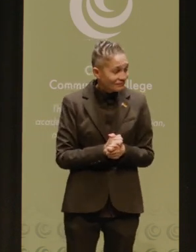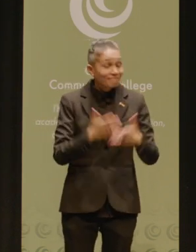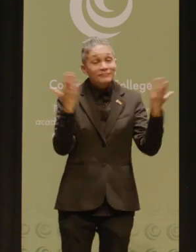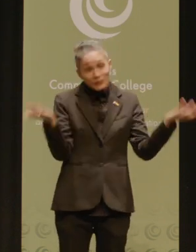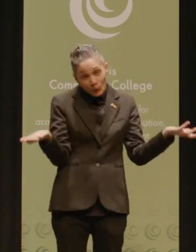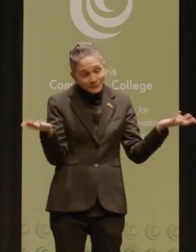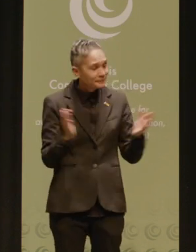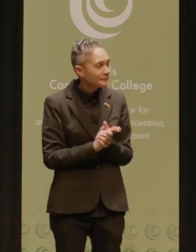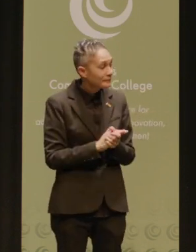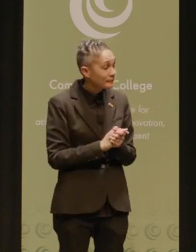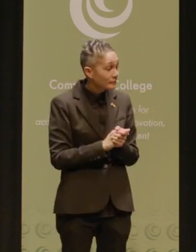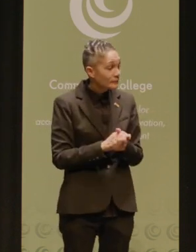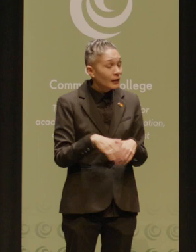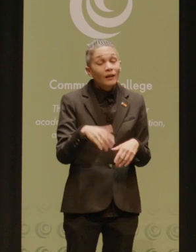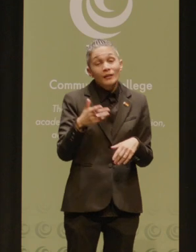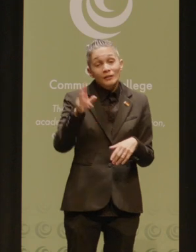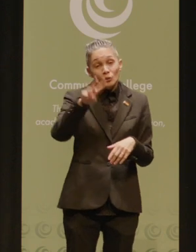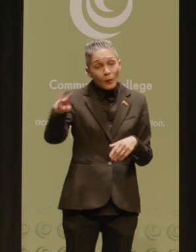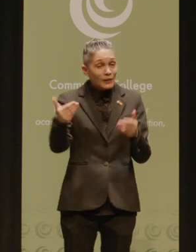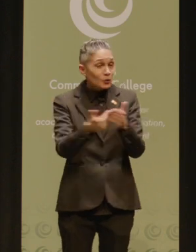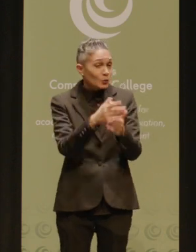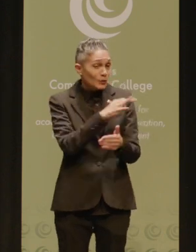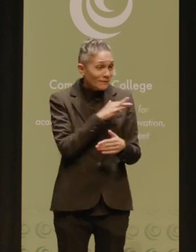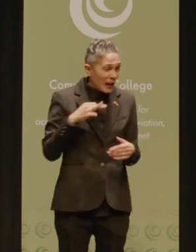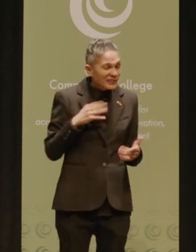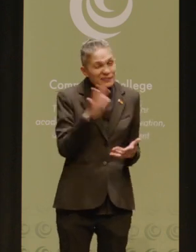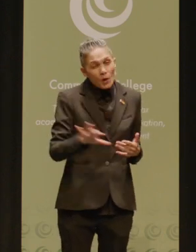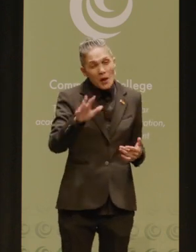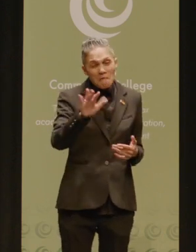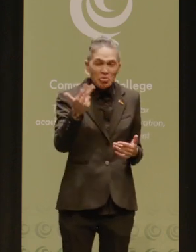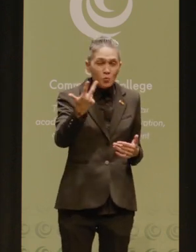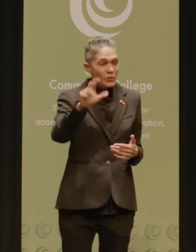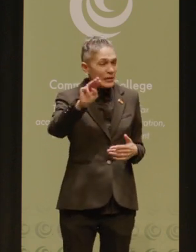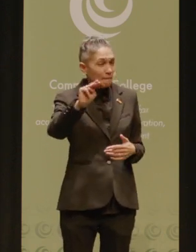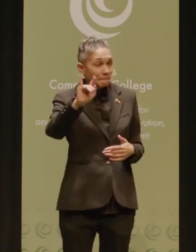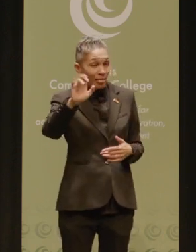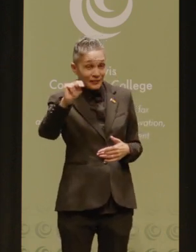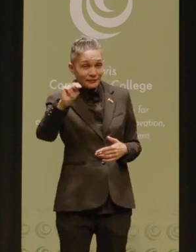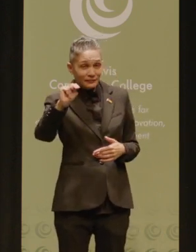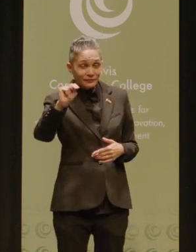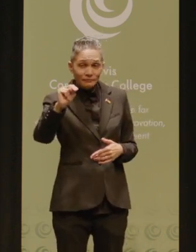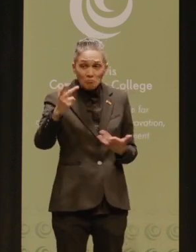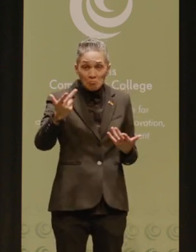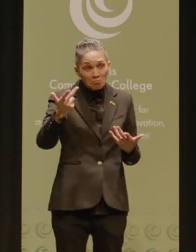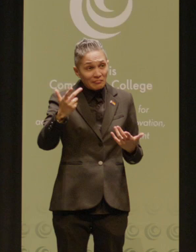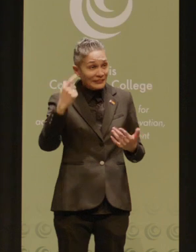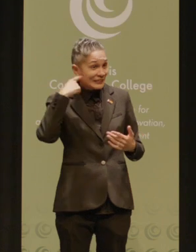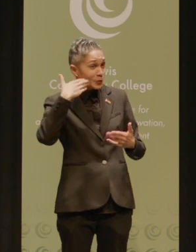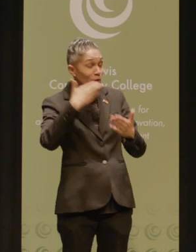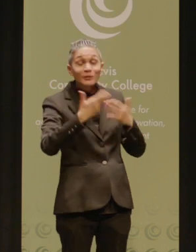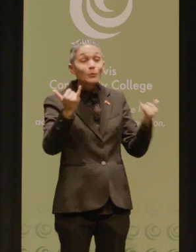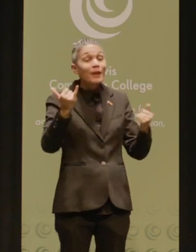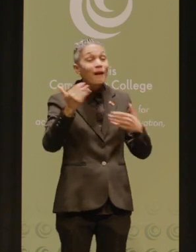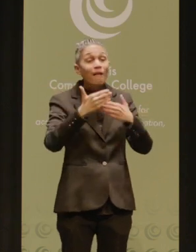So, 22 new faculty, on nearly $3 million. That's looking pretty good. So let's talk about what's